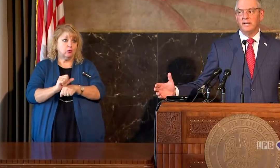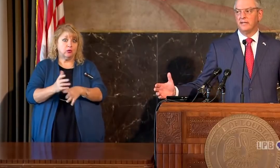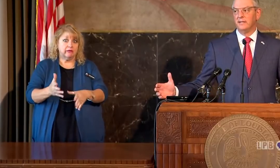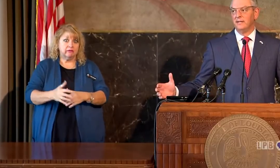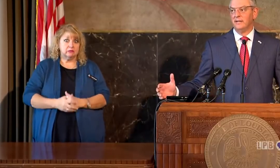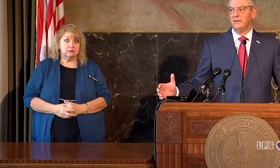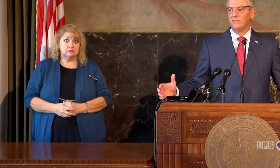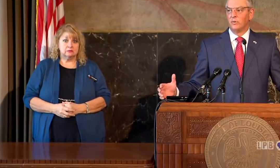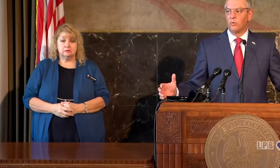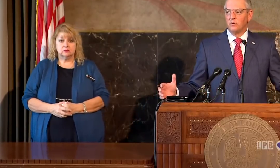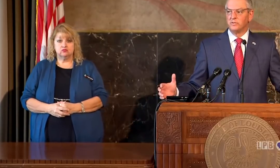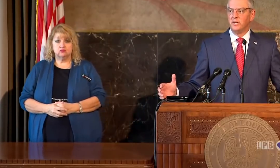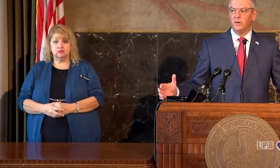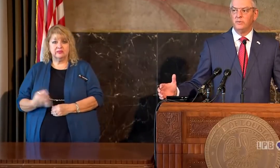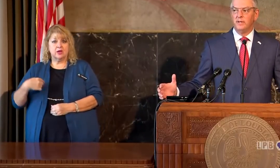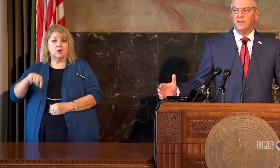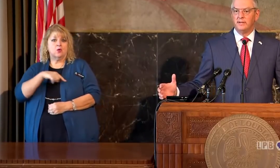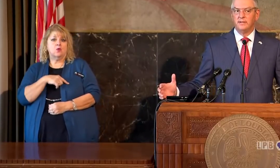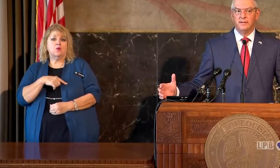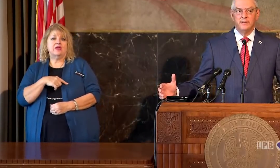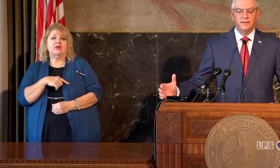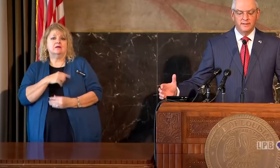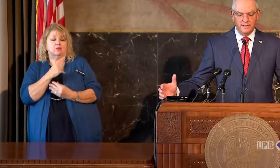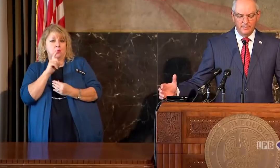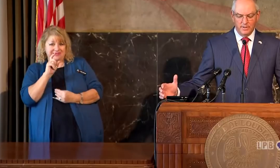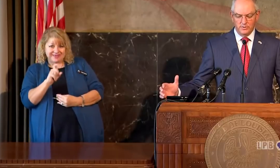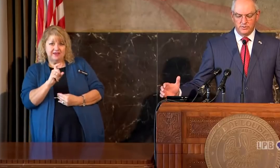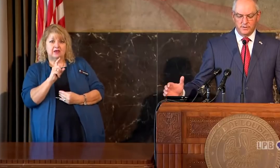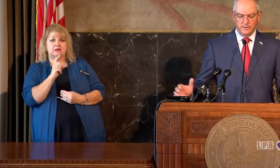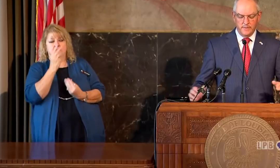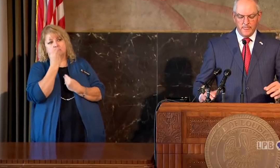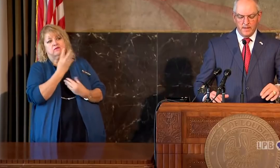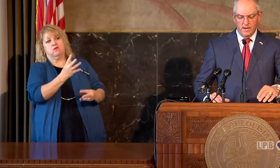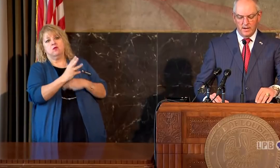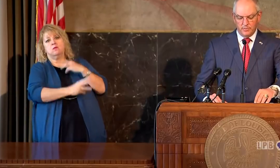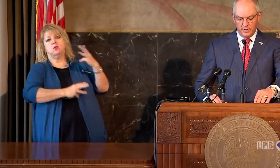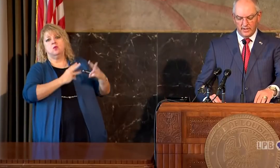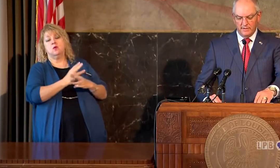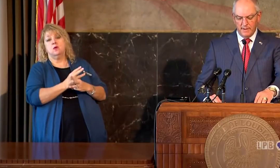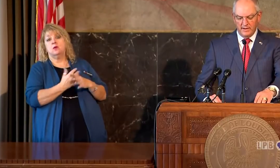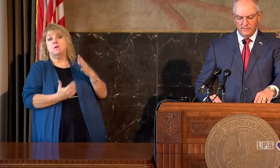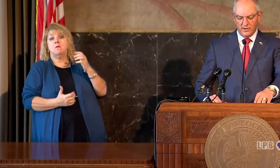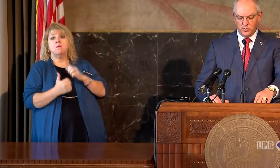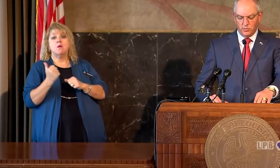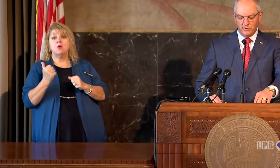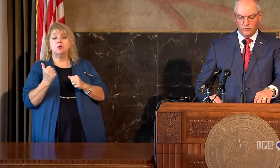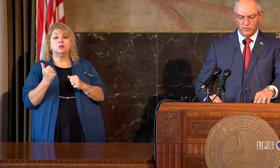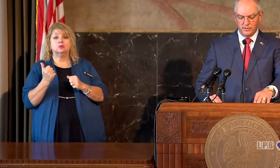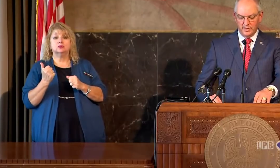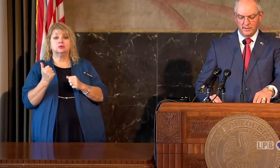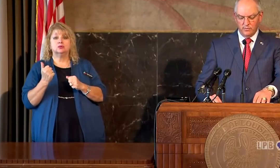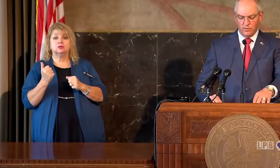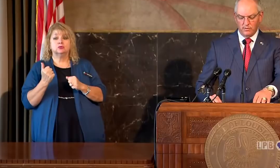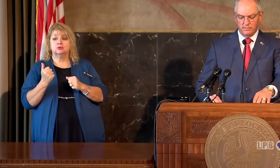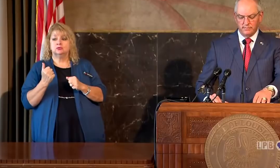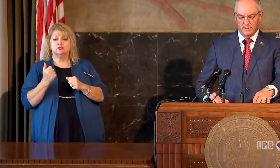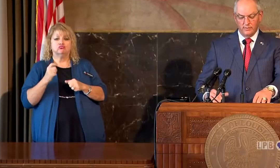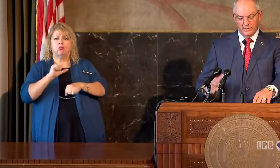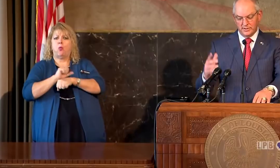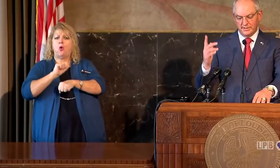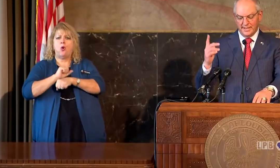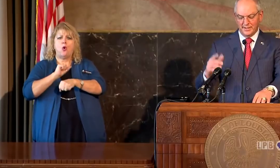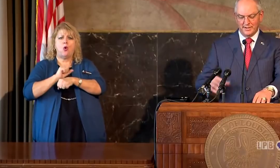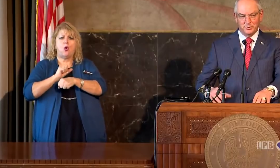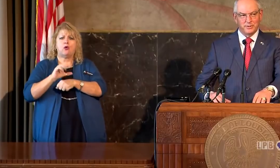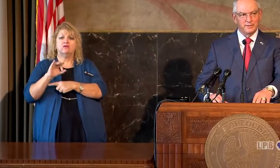We all need for the world to know that the most productive manufacturing workforce in the world,